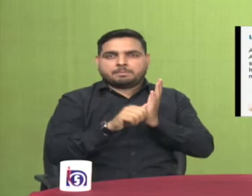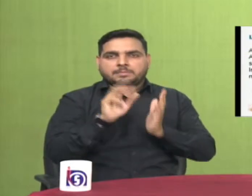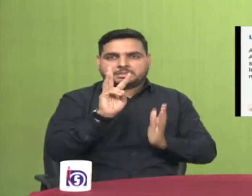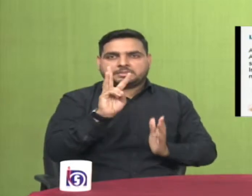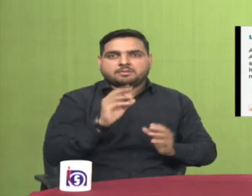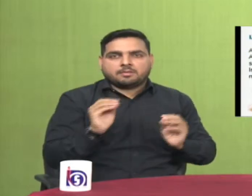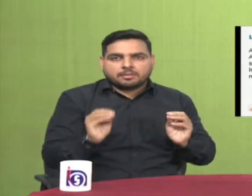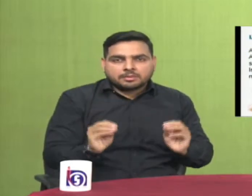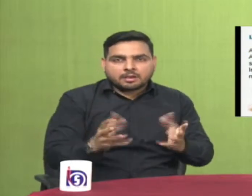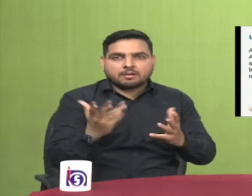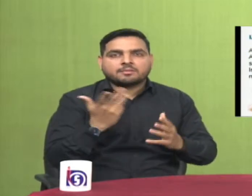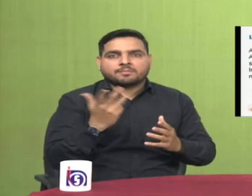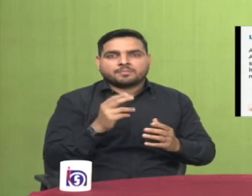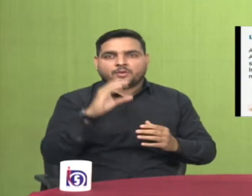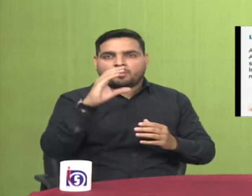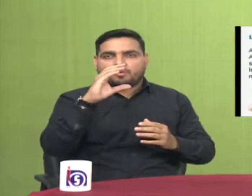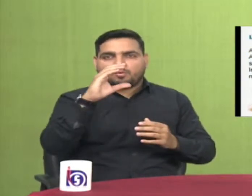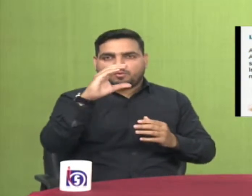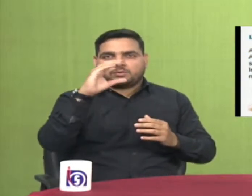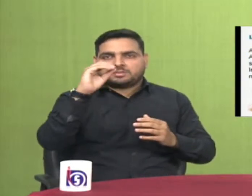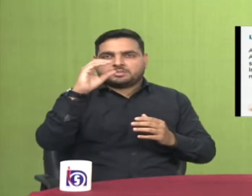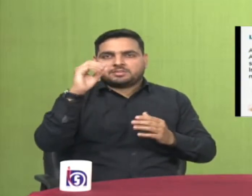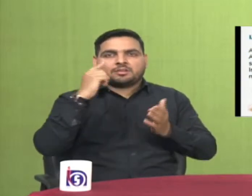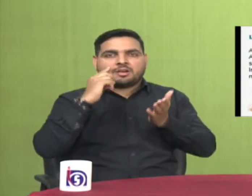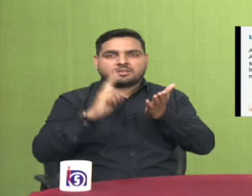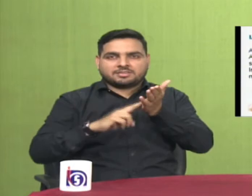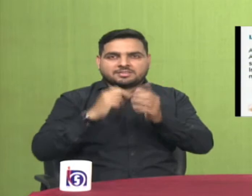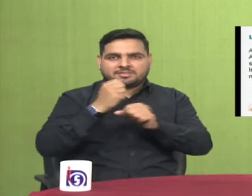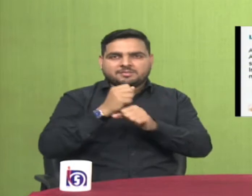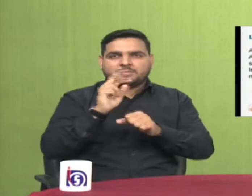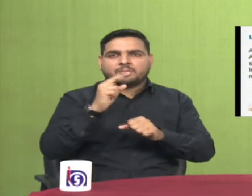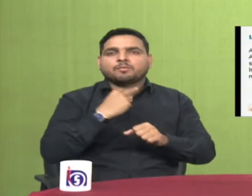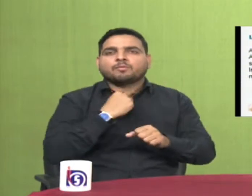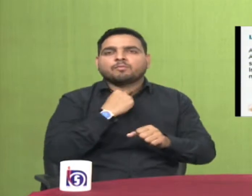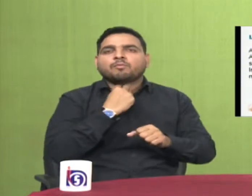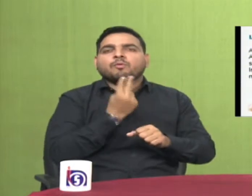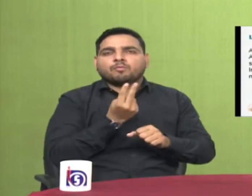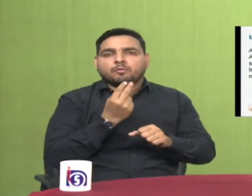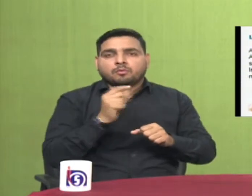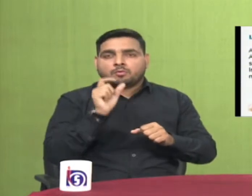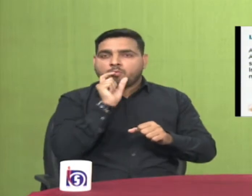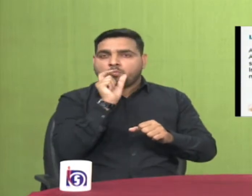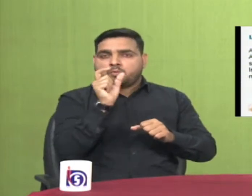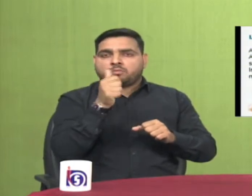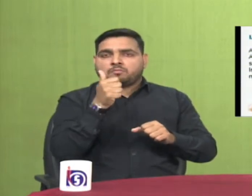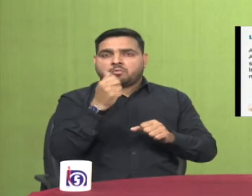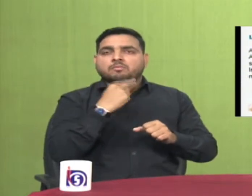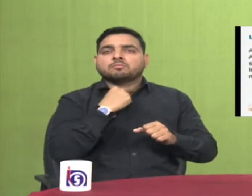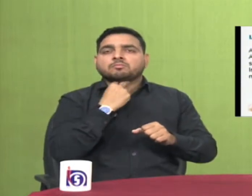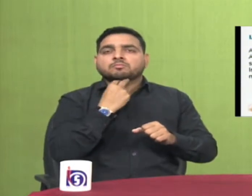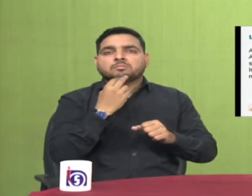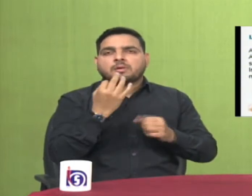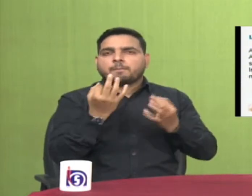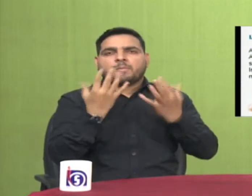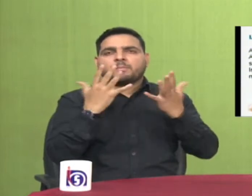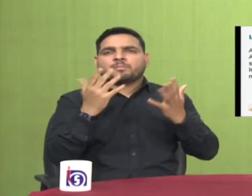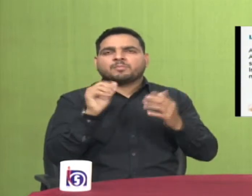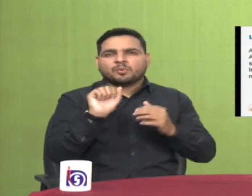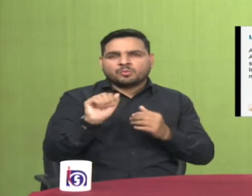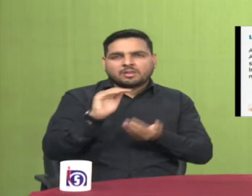Around 3 months, the child starts cooing, that is, start making happy sounds